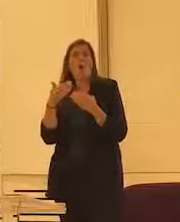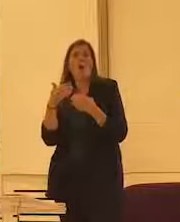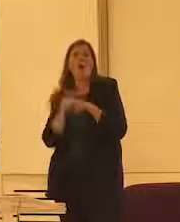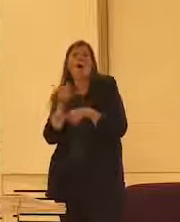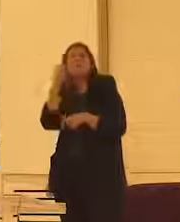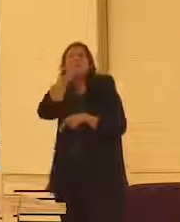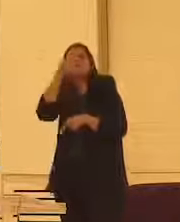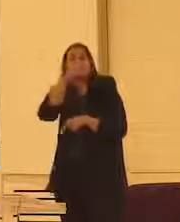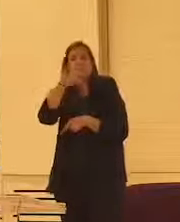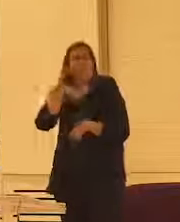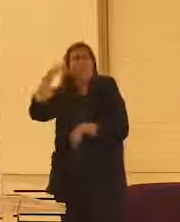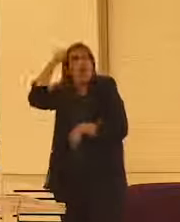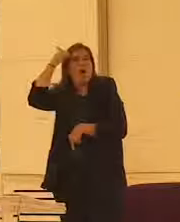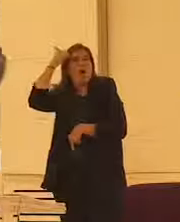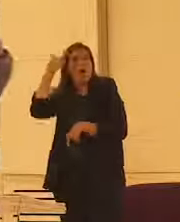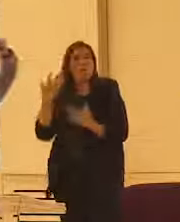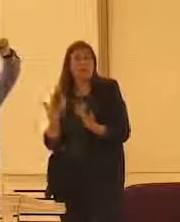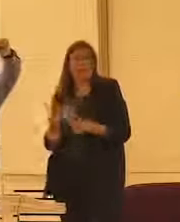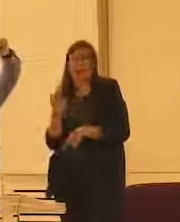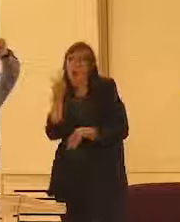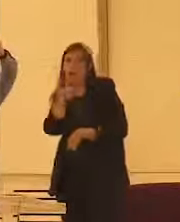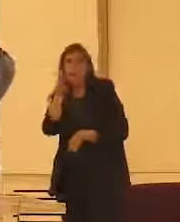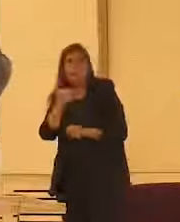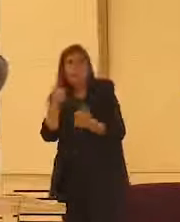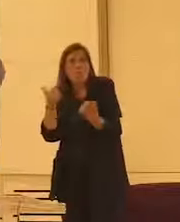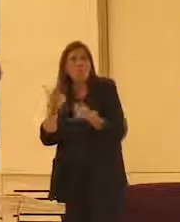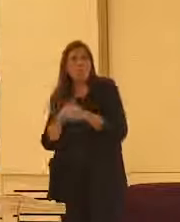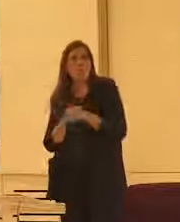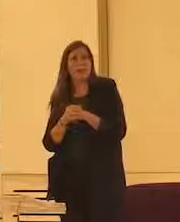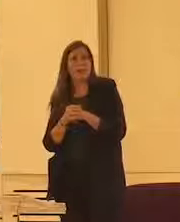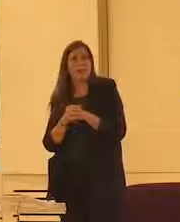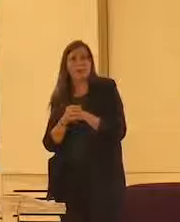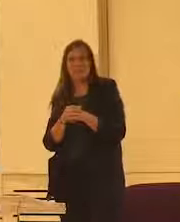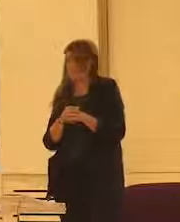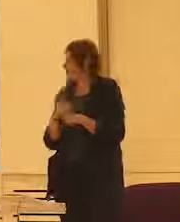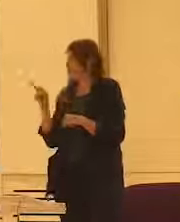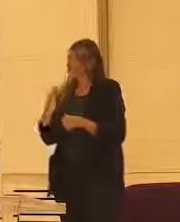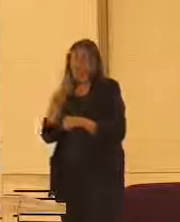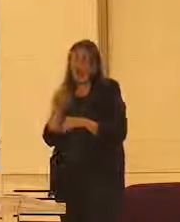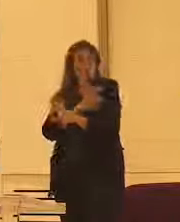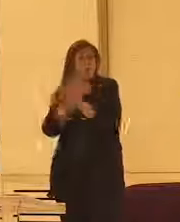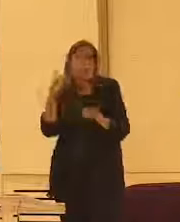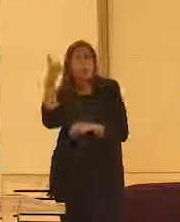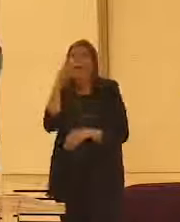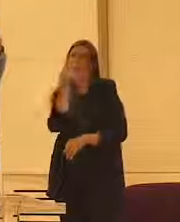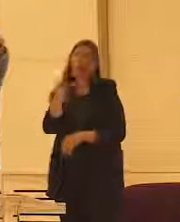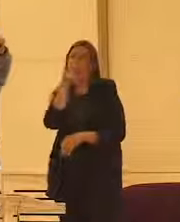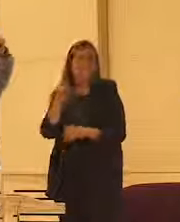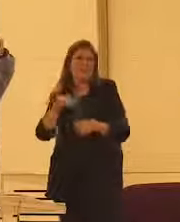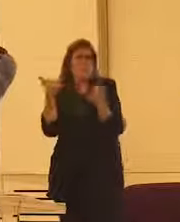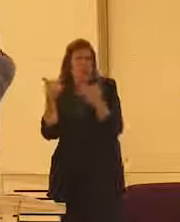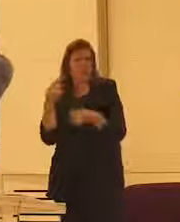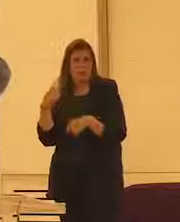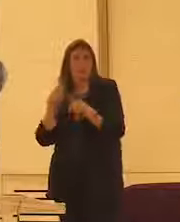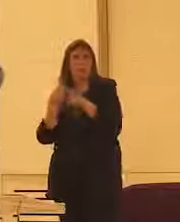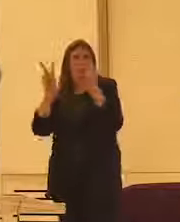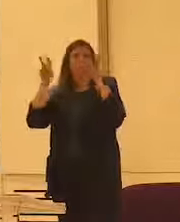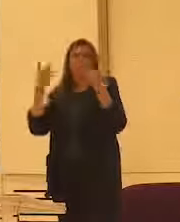doesn't. He lip reads very well. My answer back is no one lip reads very well. We communicate through